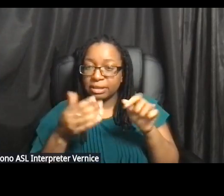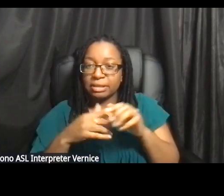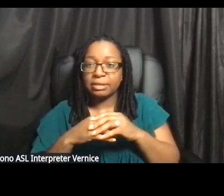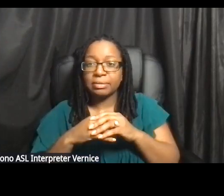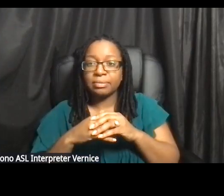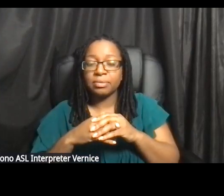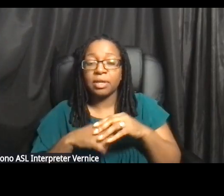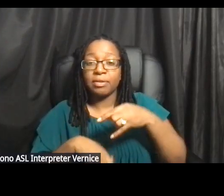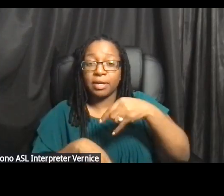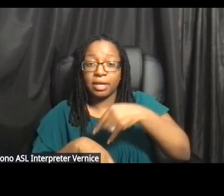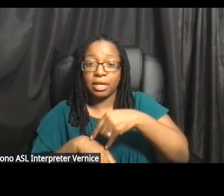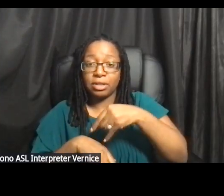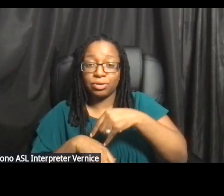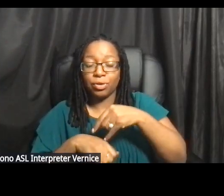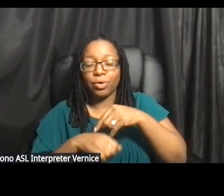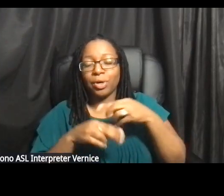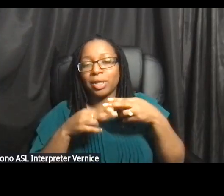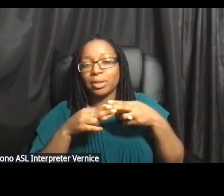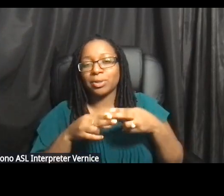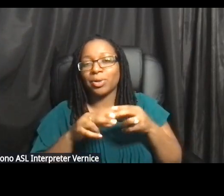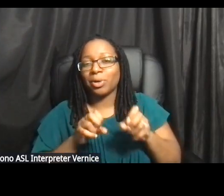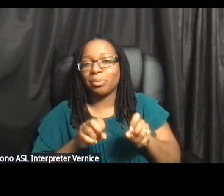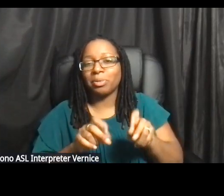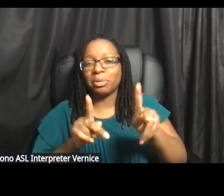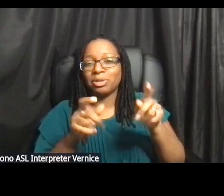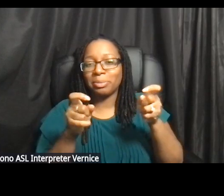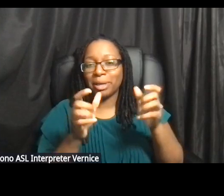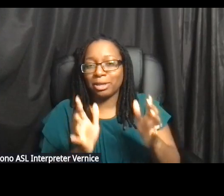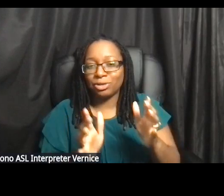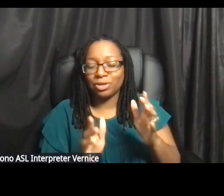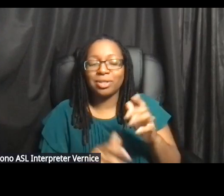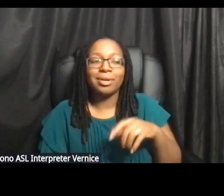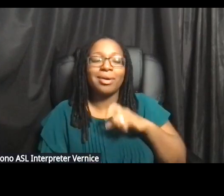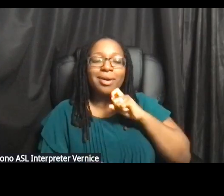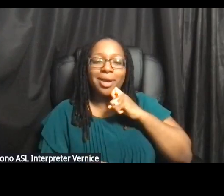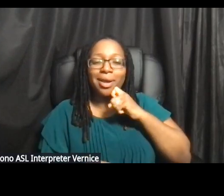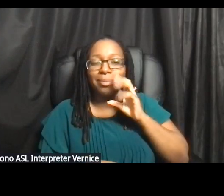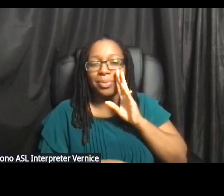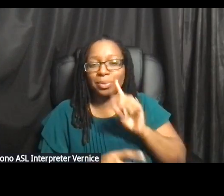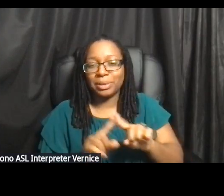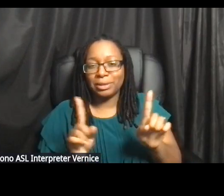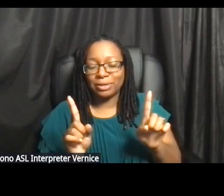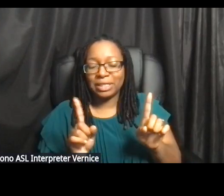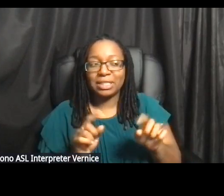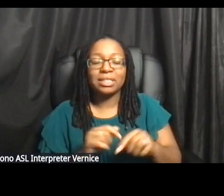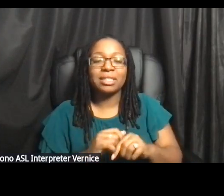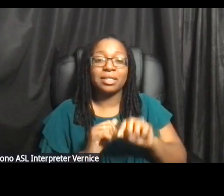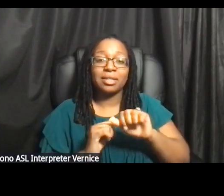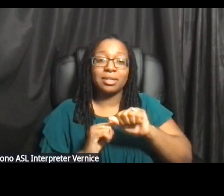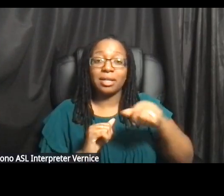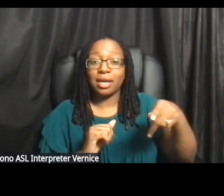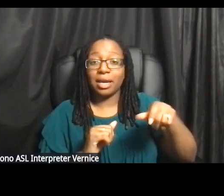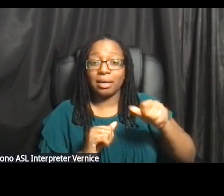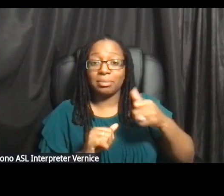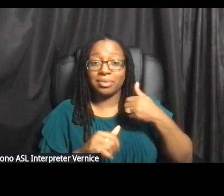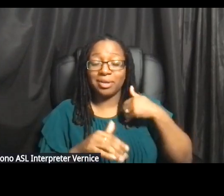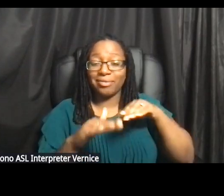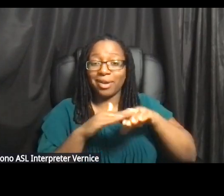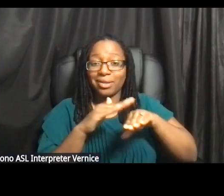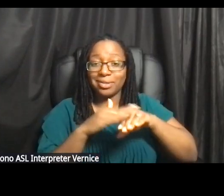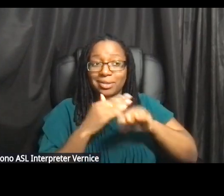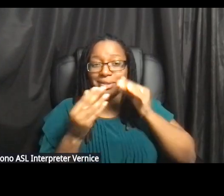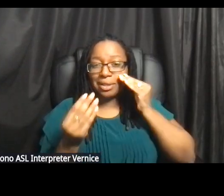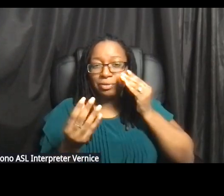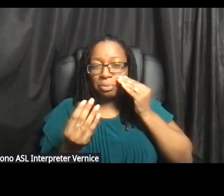it's called Permissions Manager. You might have something else in Apple. See what apps have access to what information.